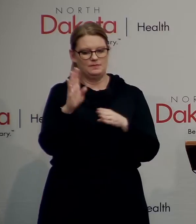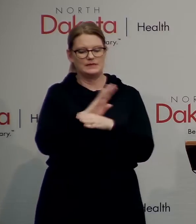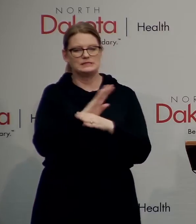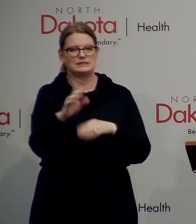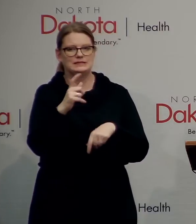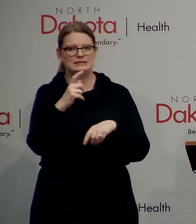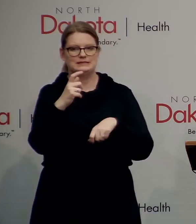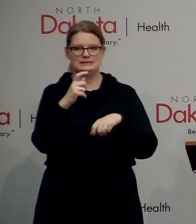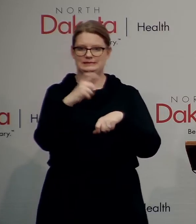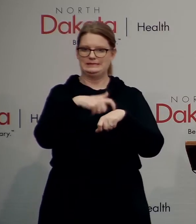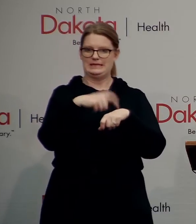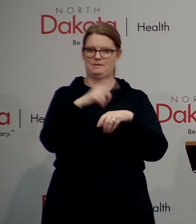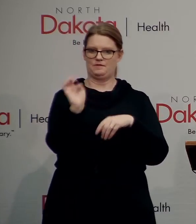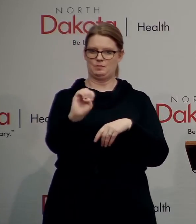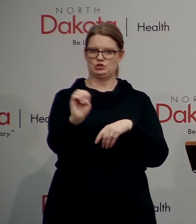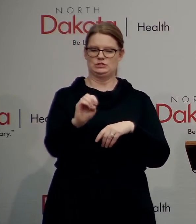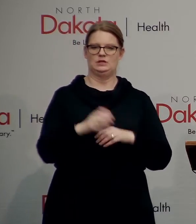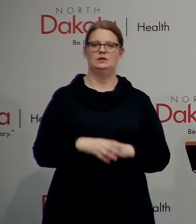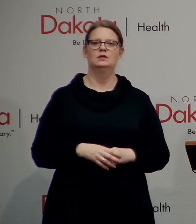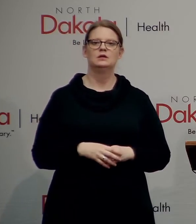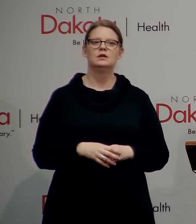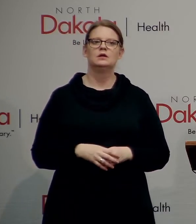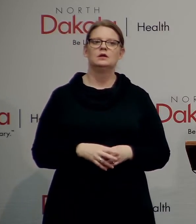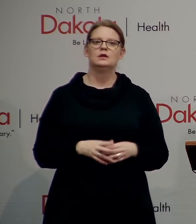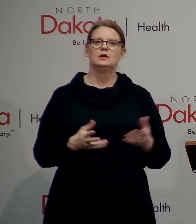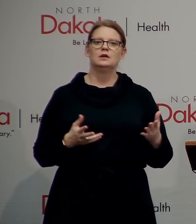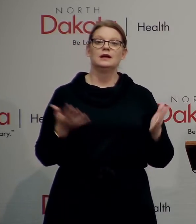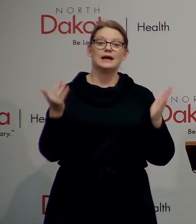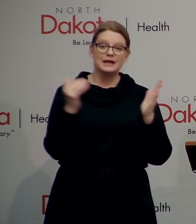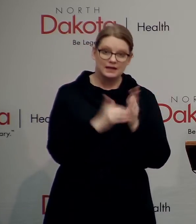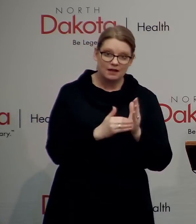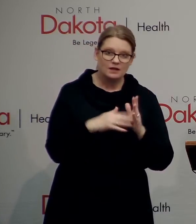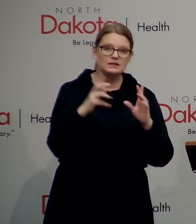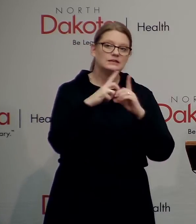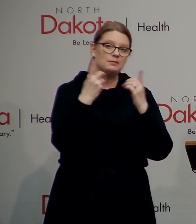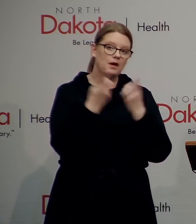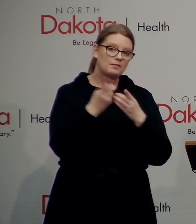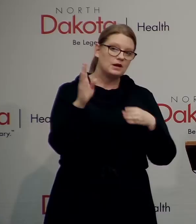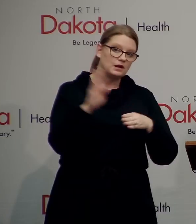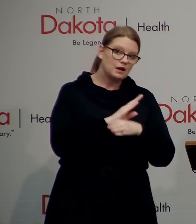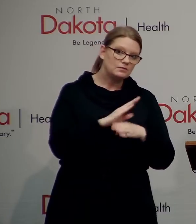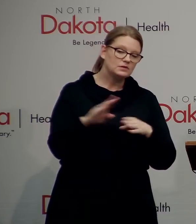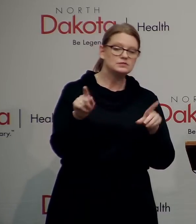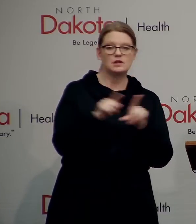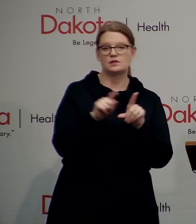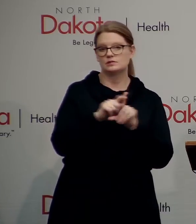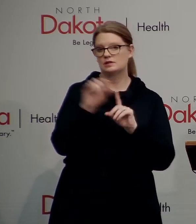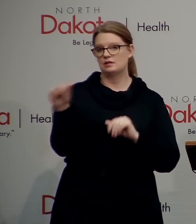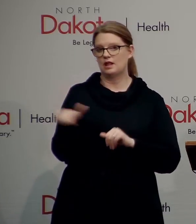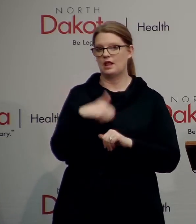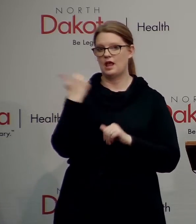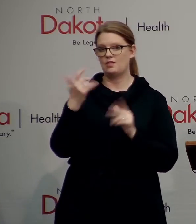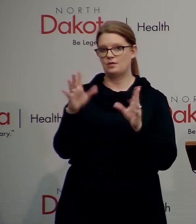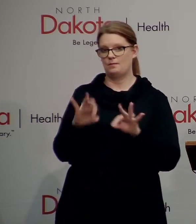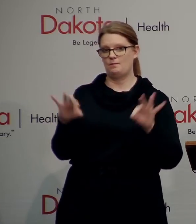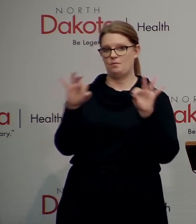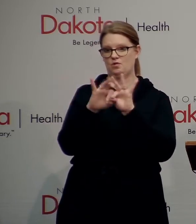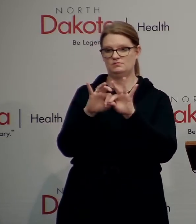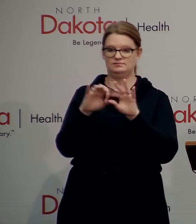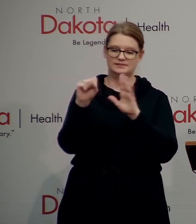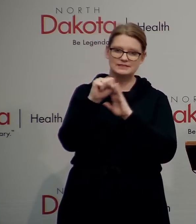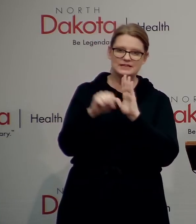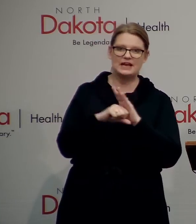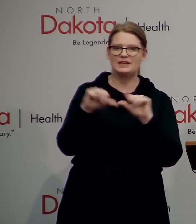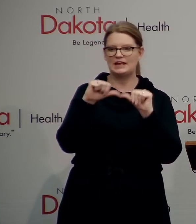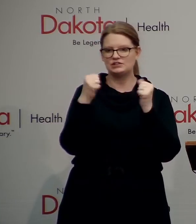of emergency. So I want to reiterate that the Department of Commerce, along with our other important colleagues, stakeholders, state agencies,